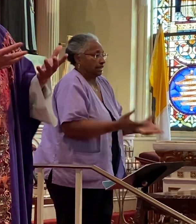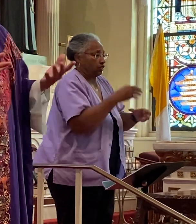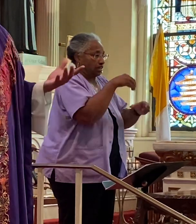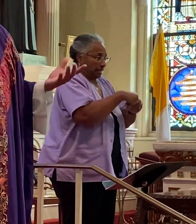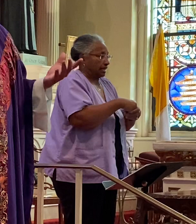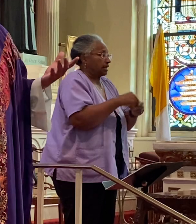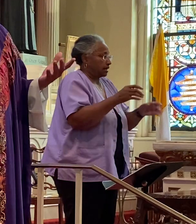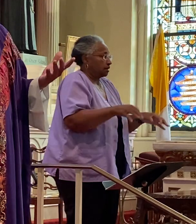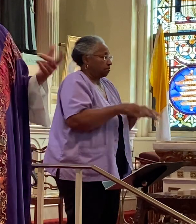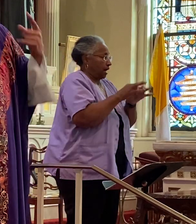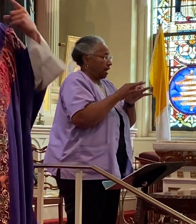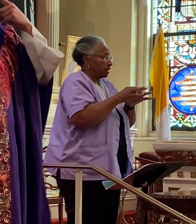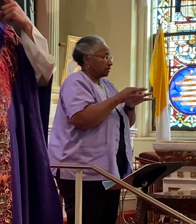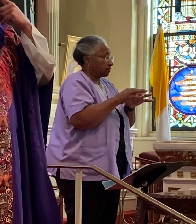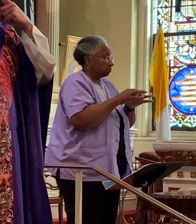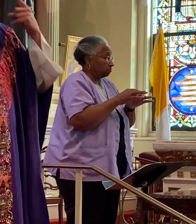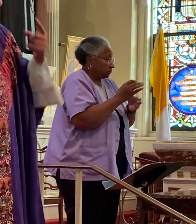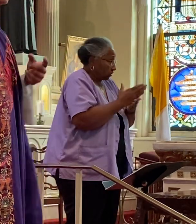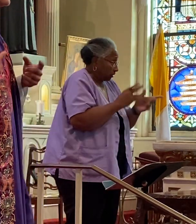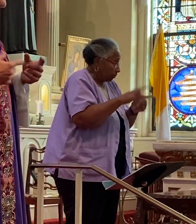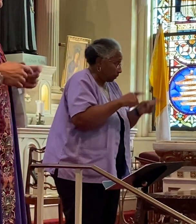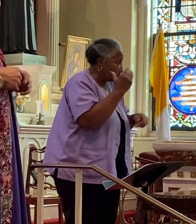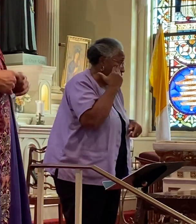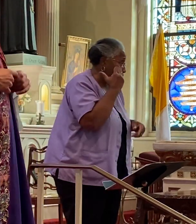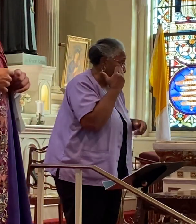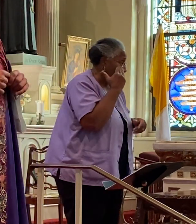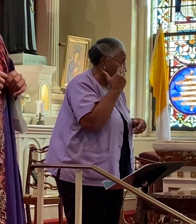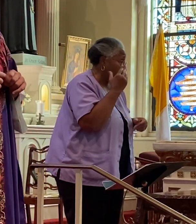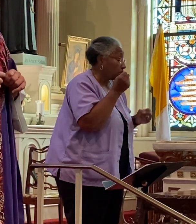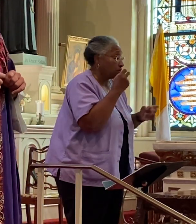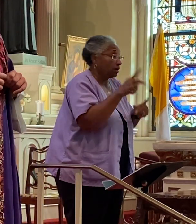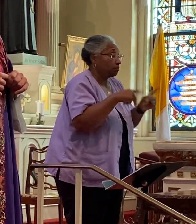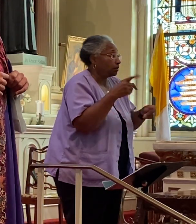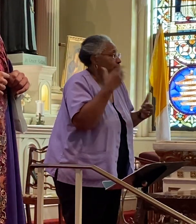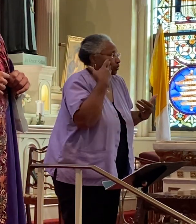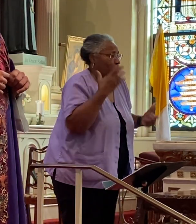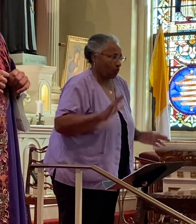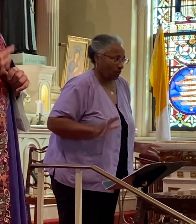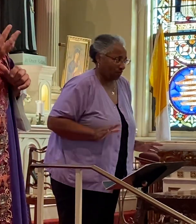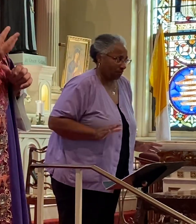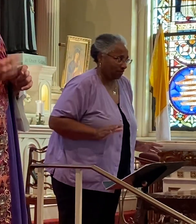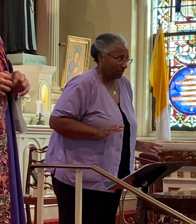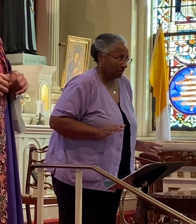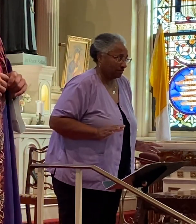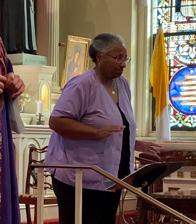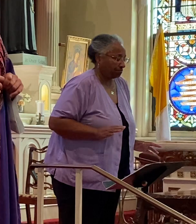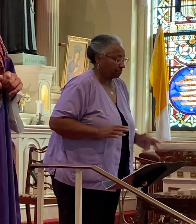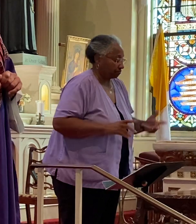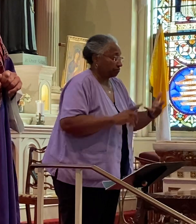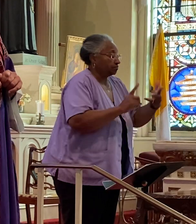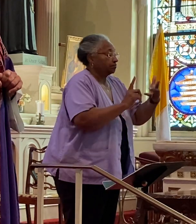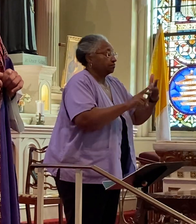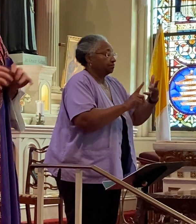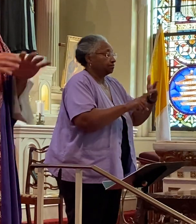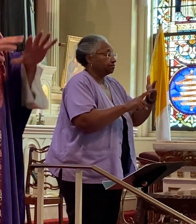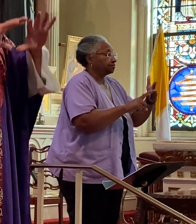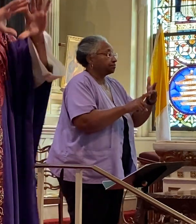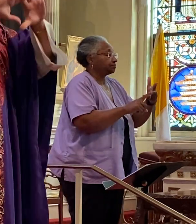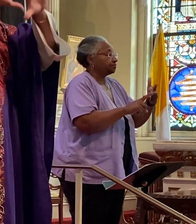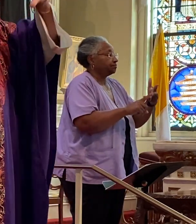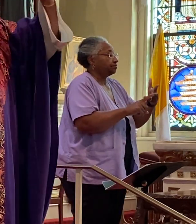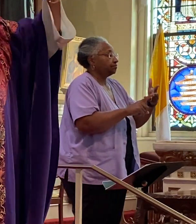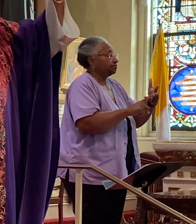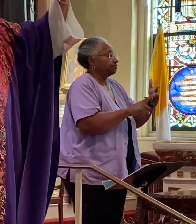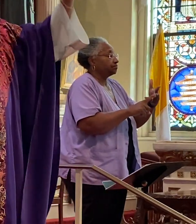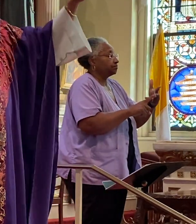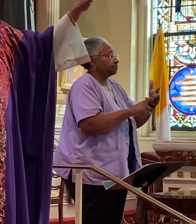need to witness to the faith because people don't hear that message. And thirdly, that's kind of